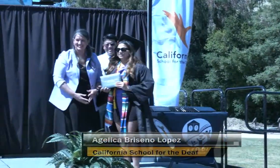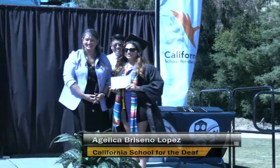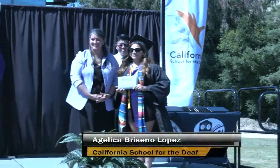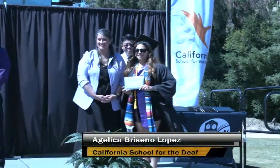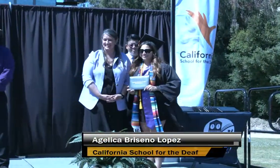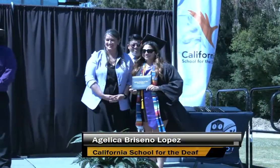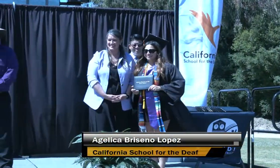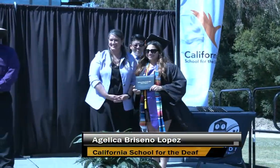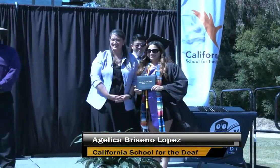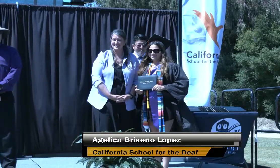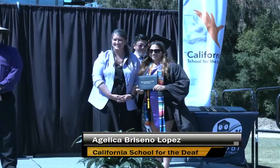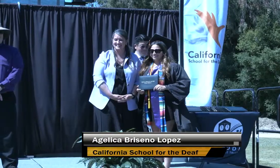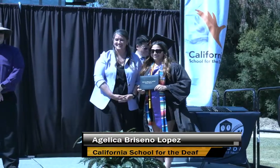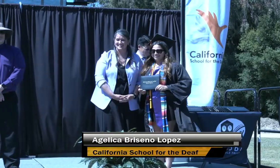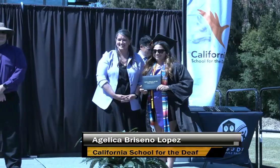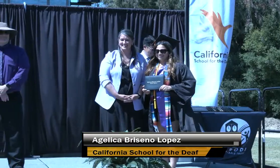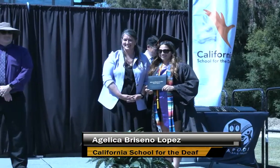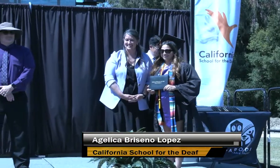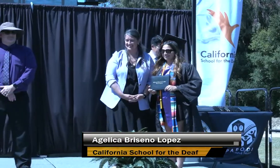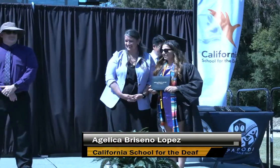Angelica Briseno Lopez.